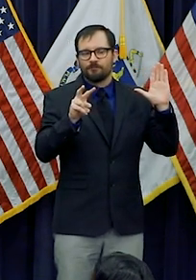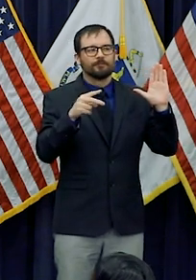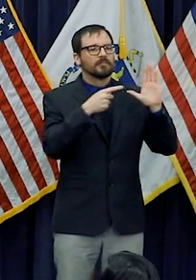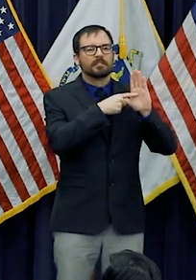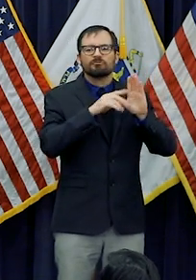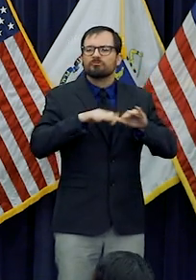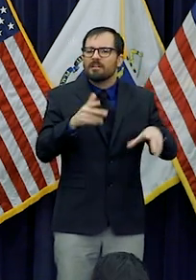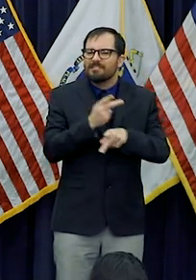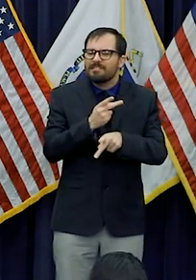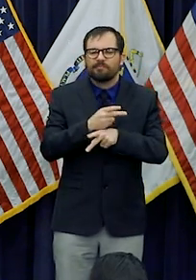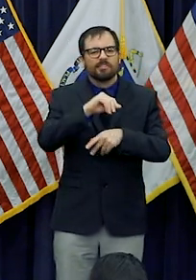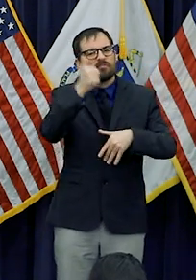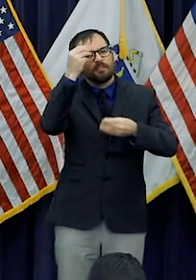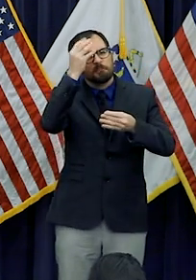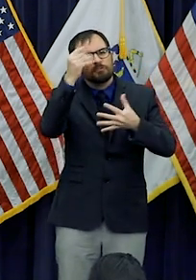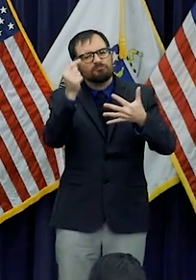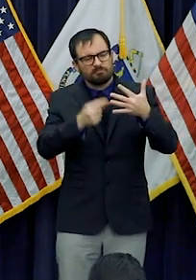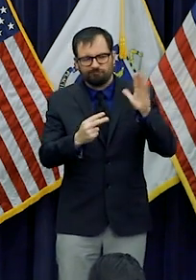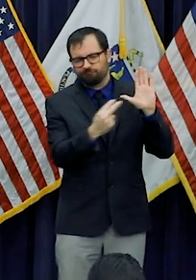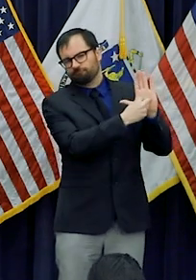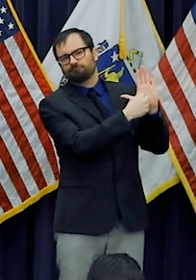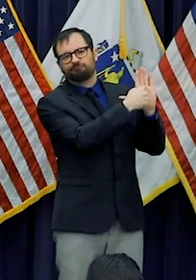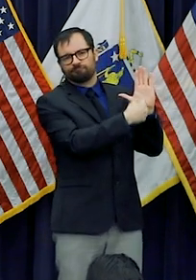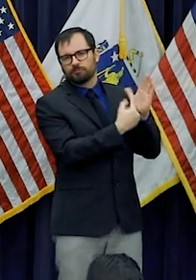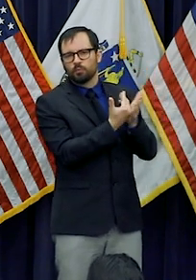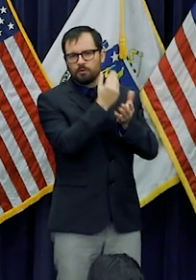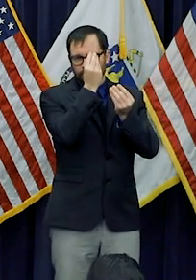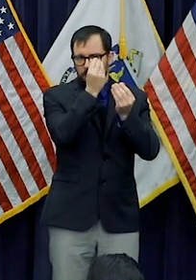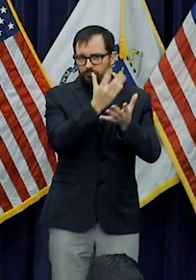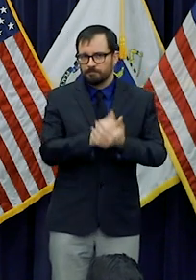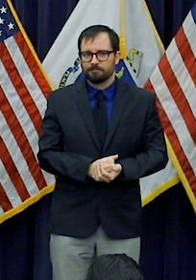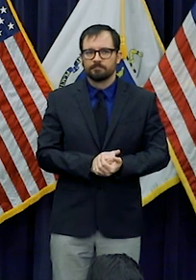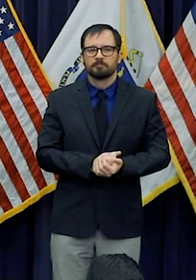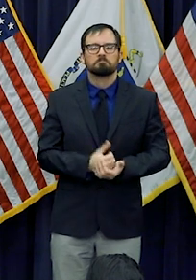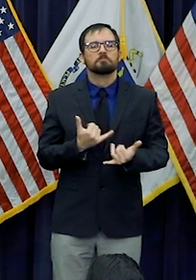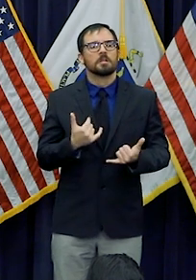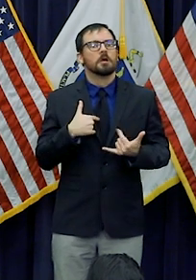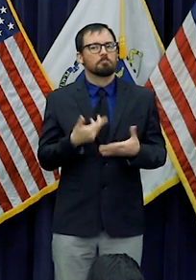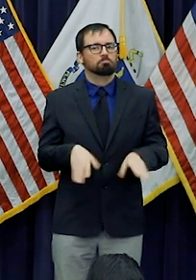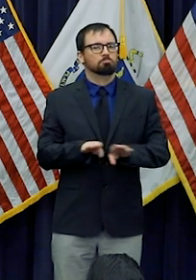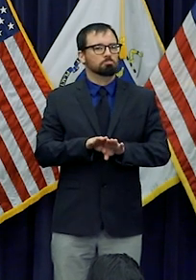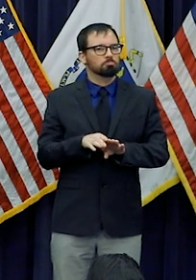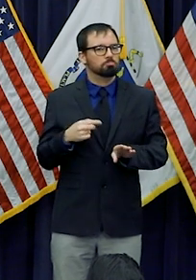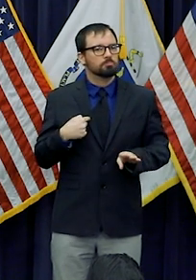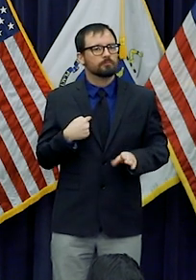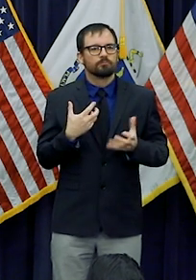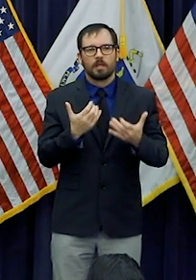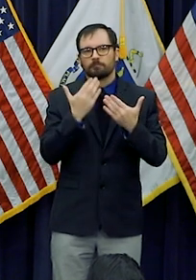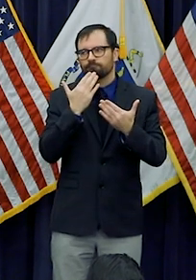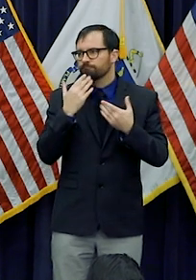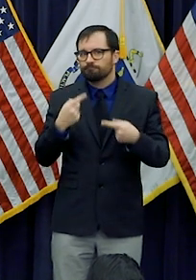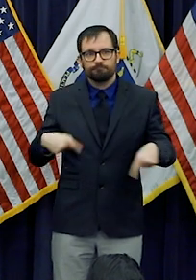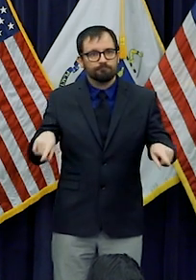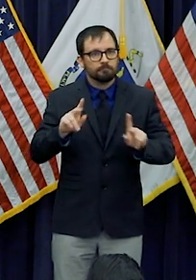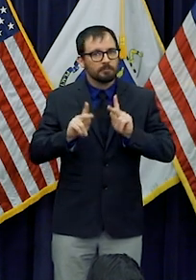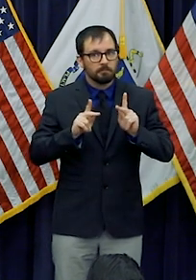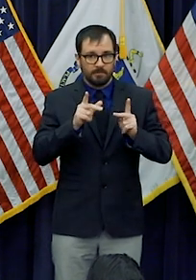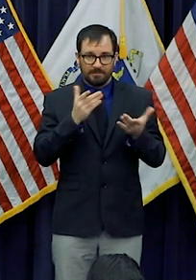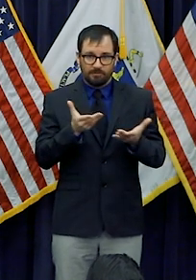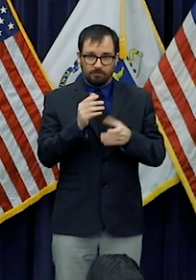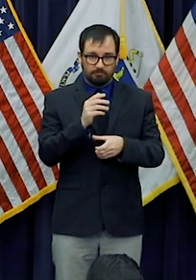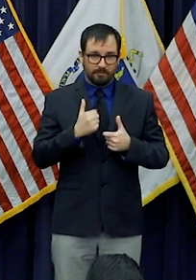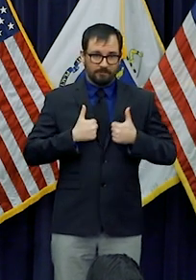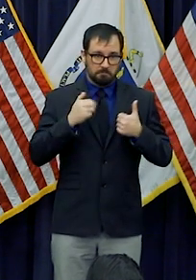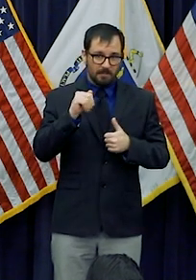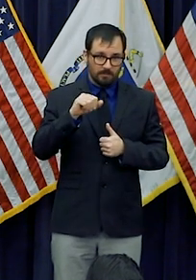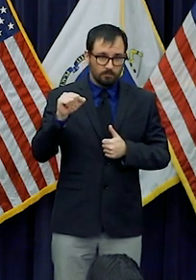residents of the Commonwealth for their resiliency throughout this outbreak. Lieutenant Governor and I have been fortunate over the past 5 years to get to know